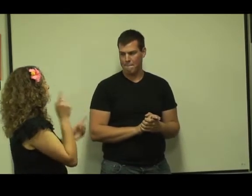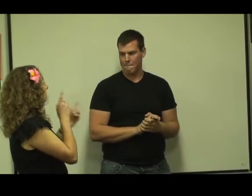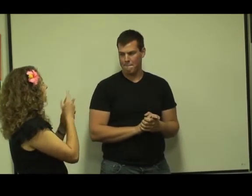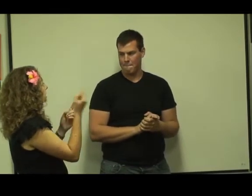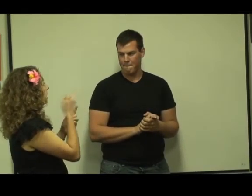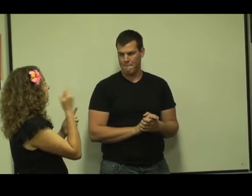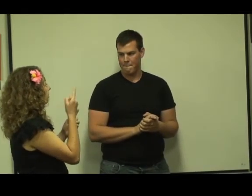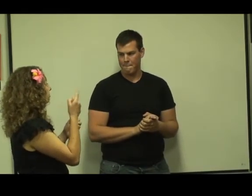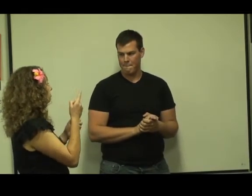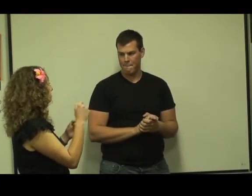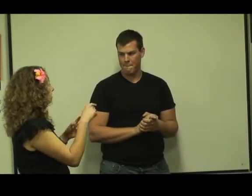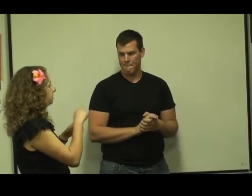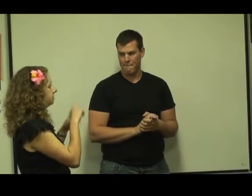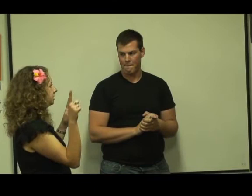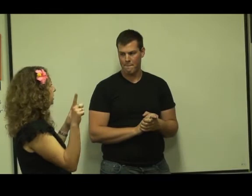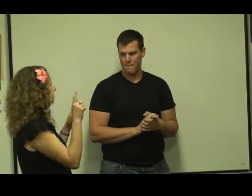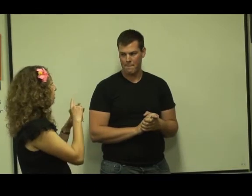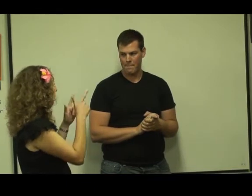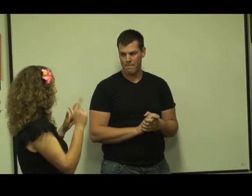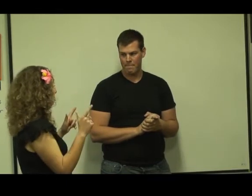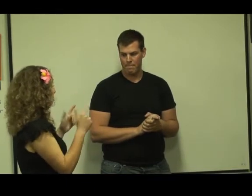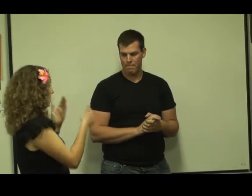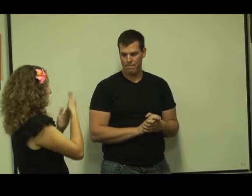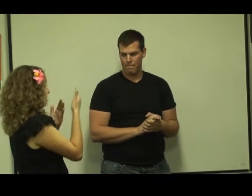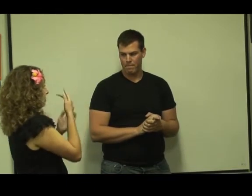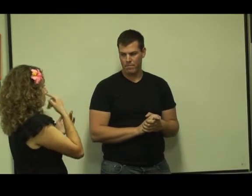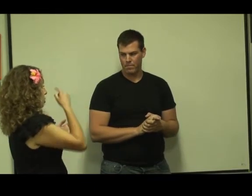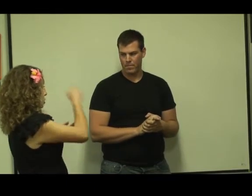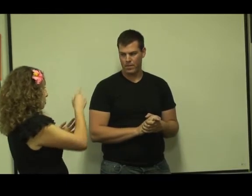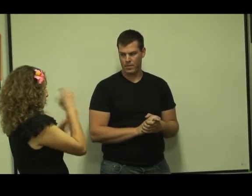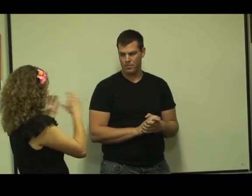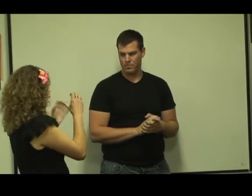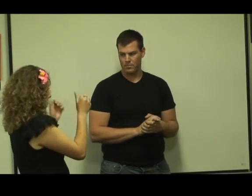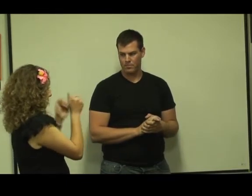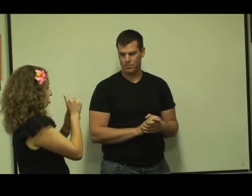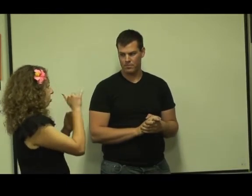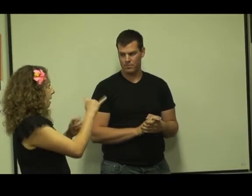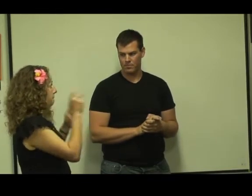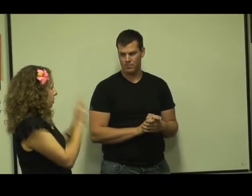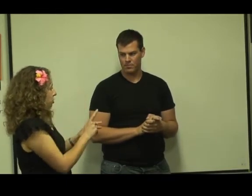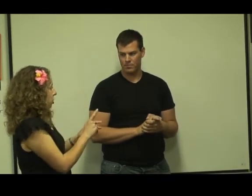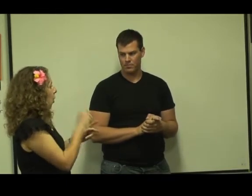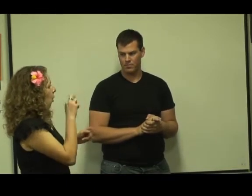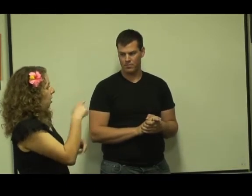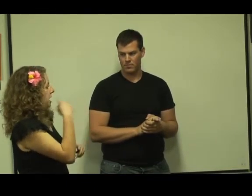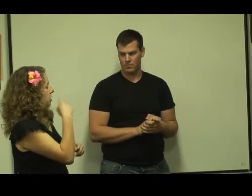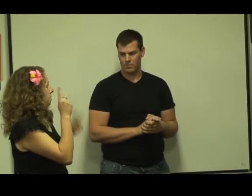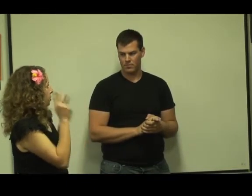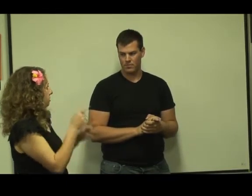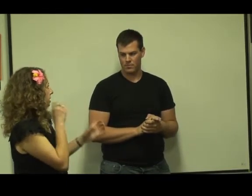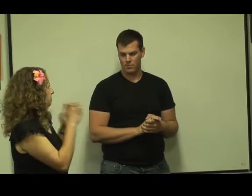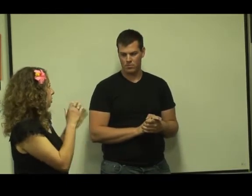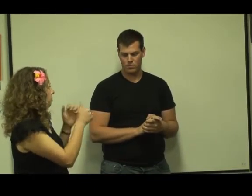both, is it easier for you to communicate with that person than with the hearing person that's with